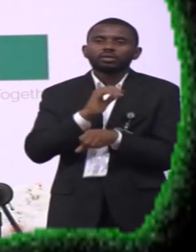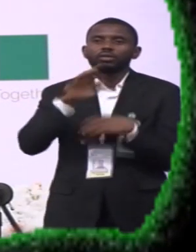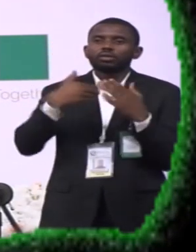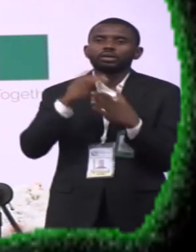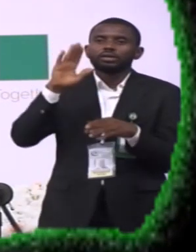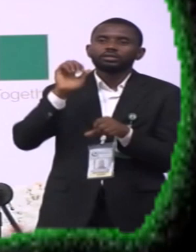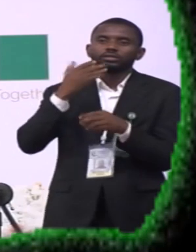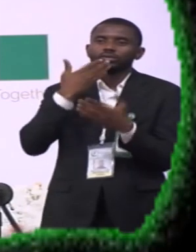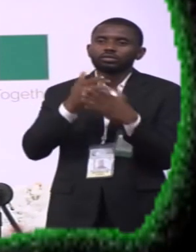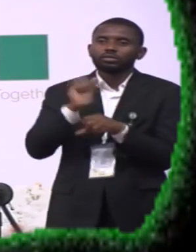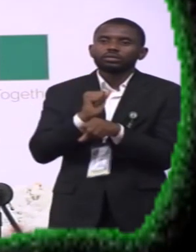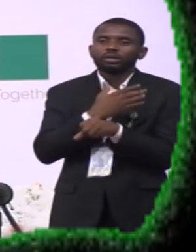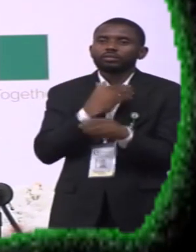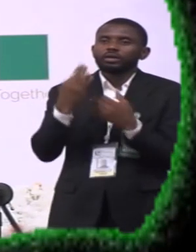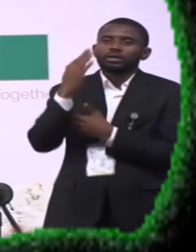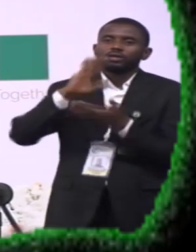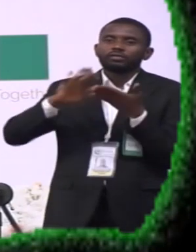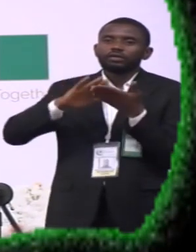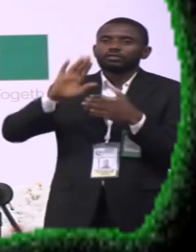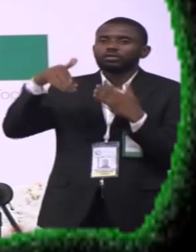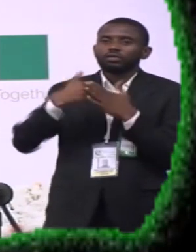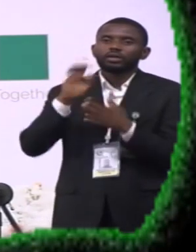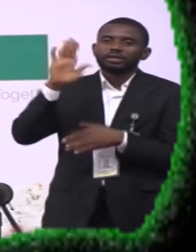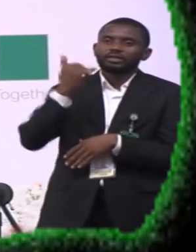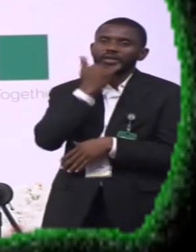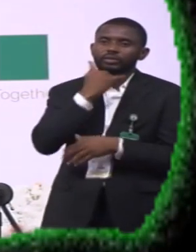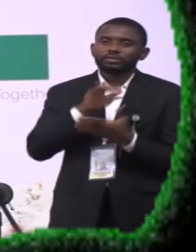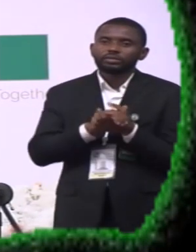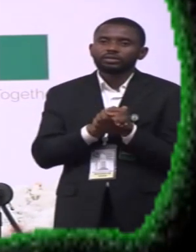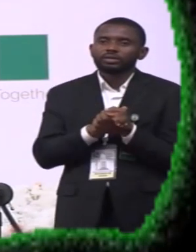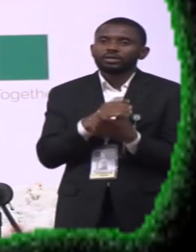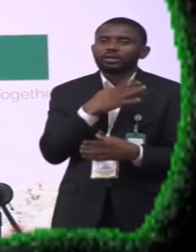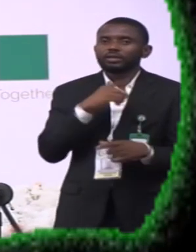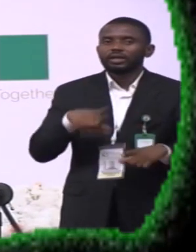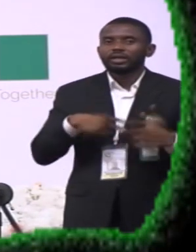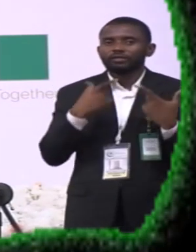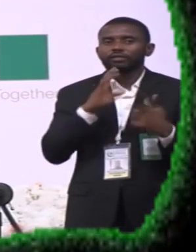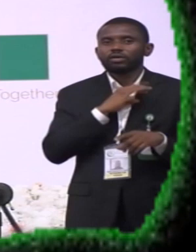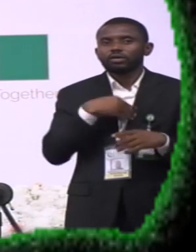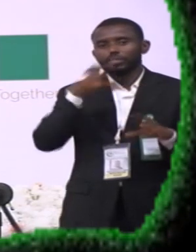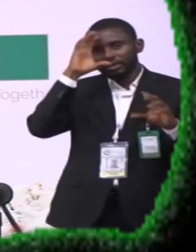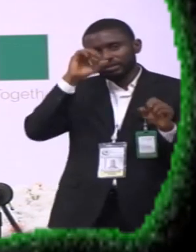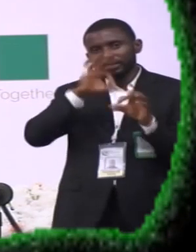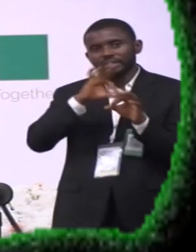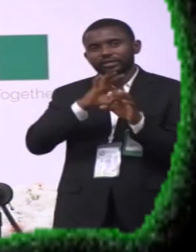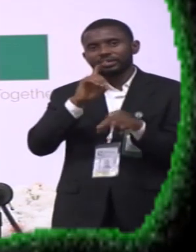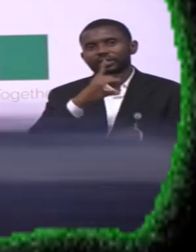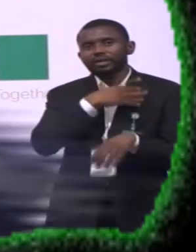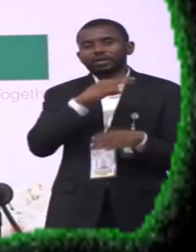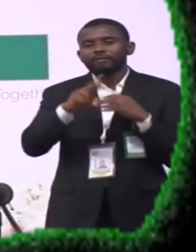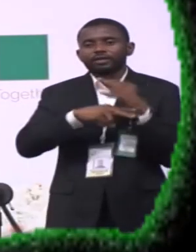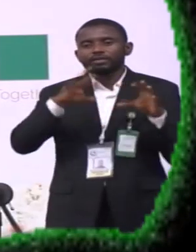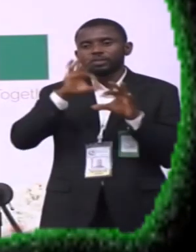and forgive his errors. And the life of our President-elect and Vice